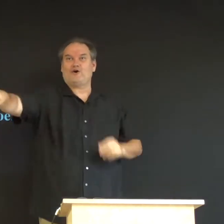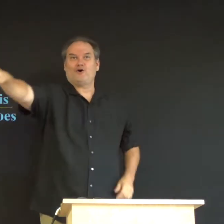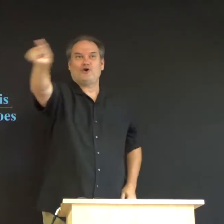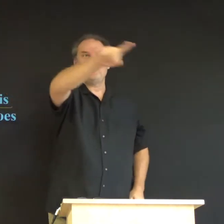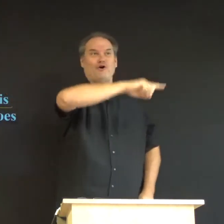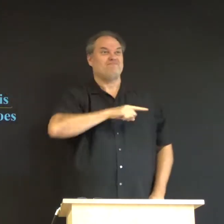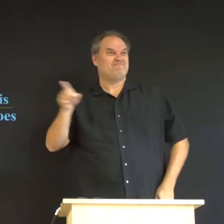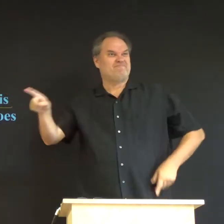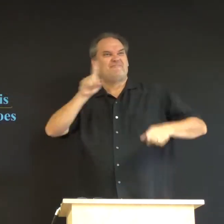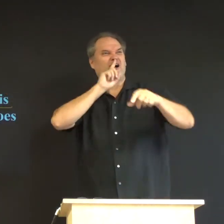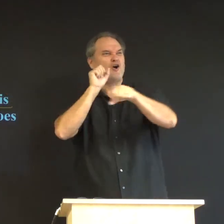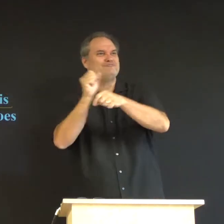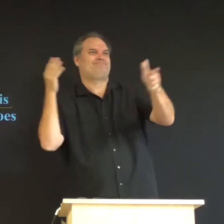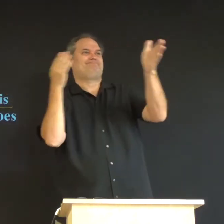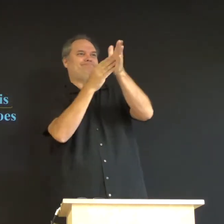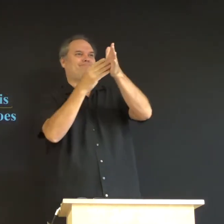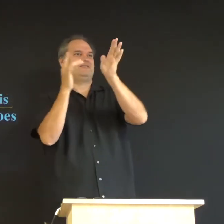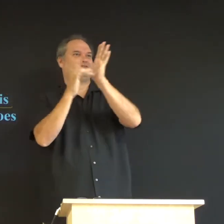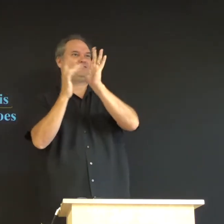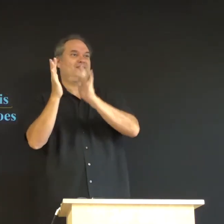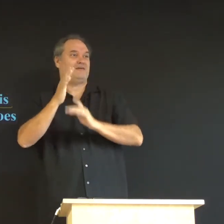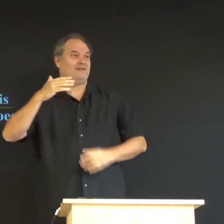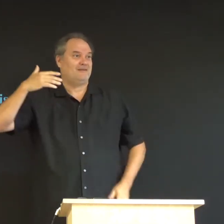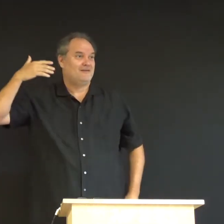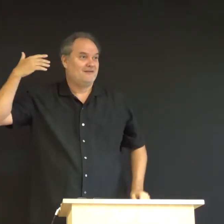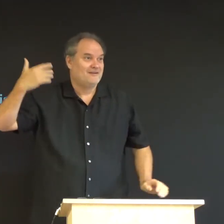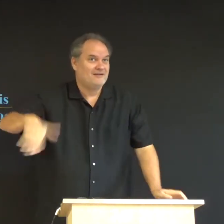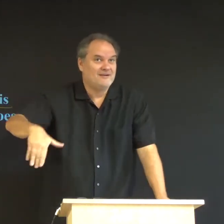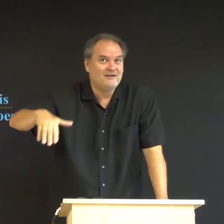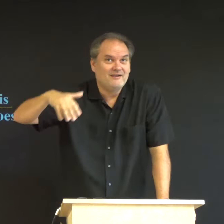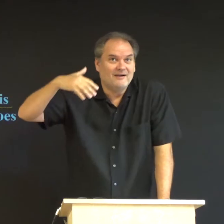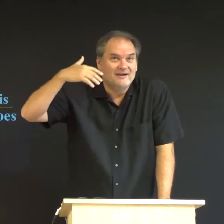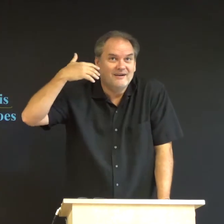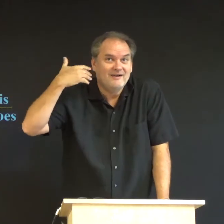Yeah, maybe they were more religious than you, but they were still against Jesus.